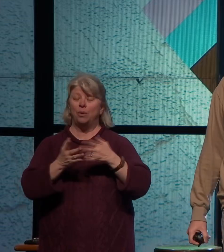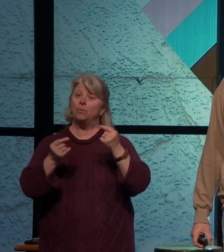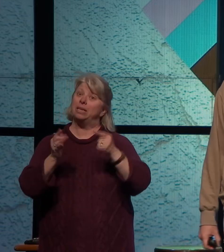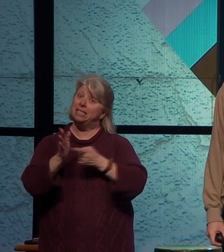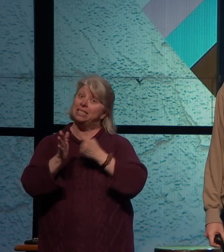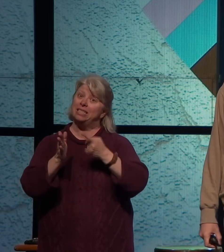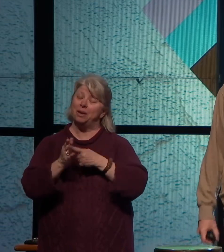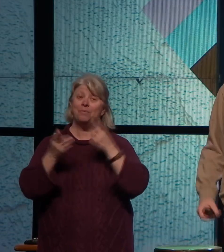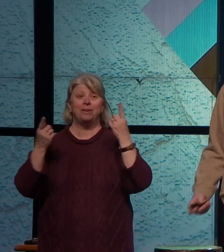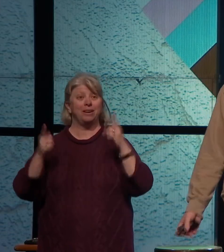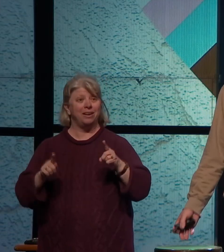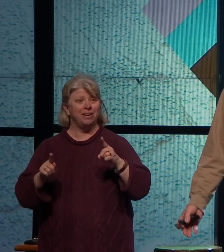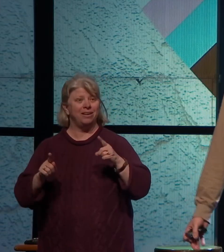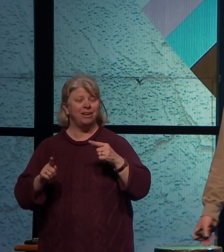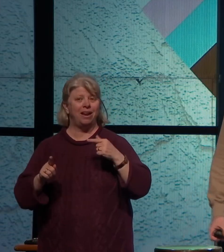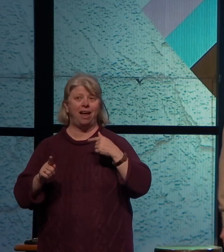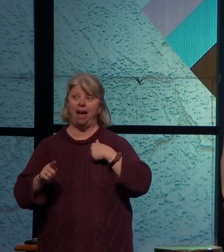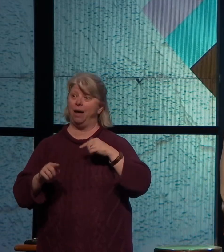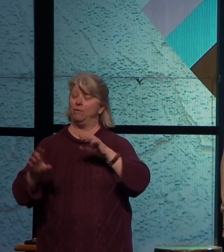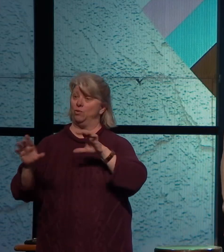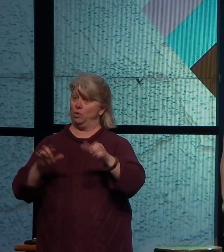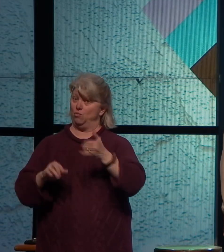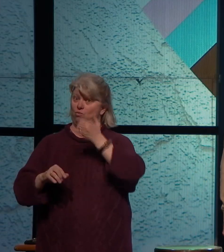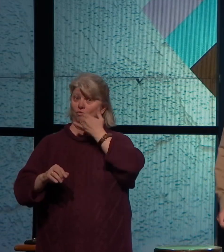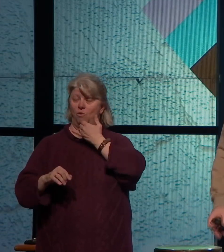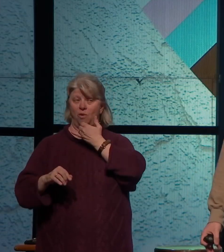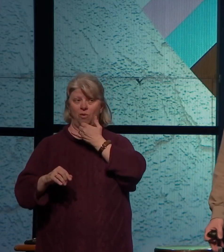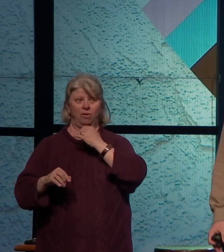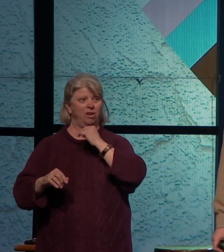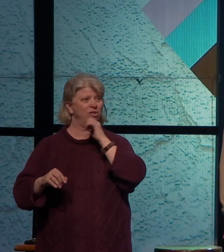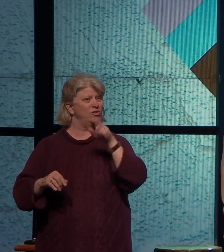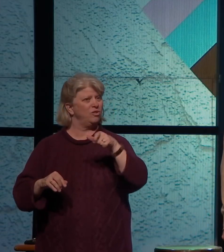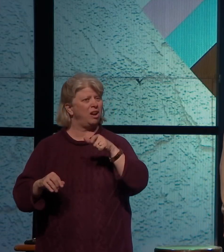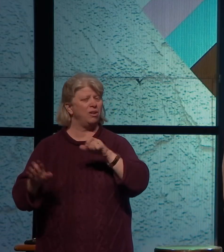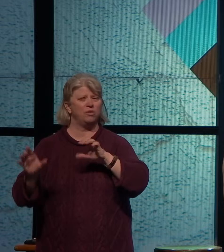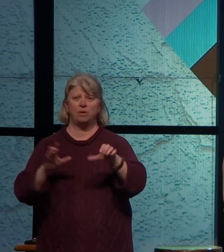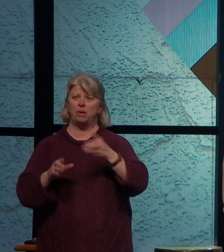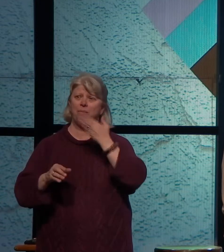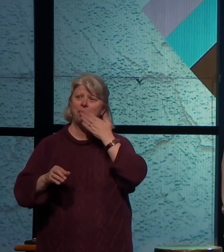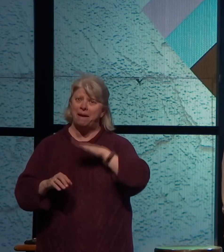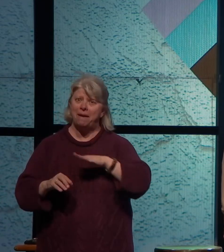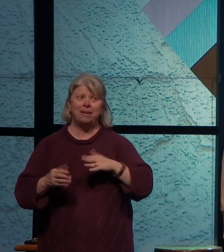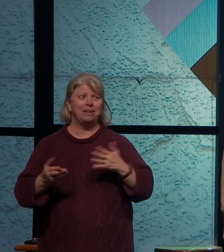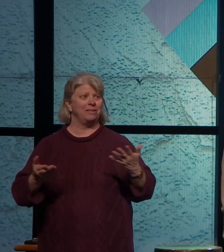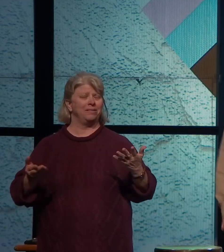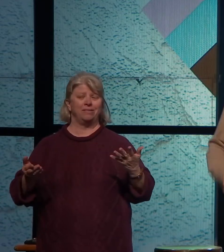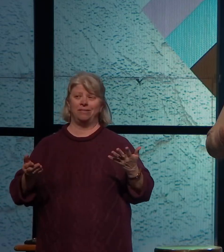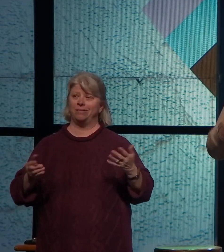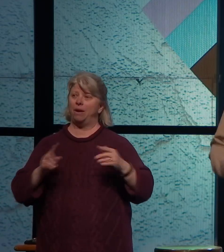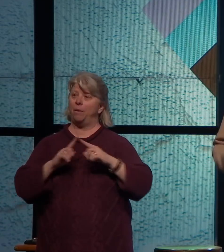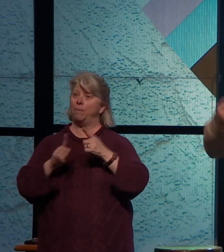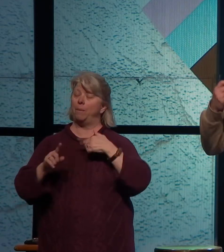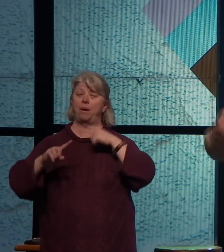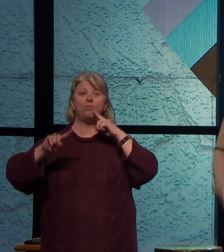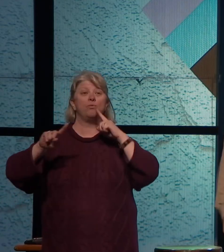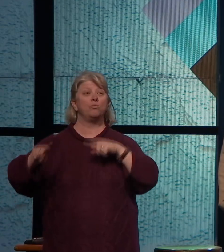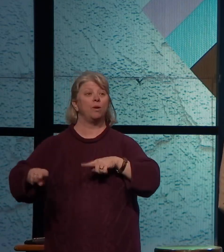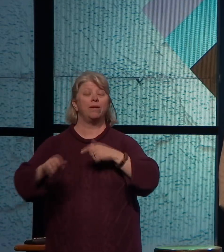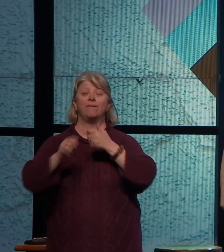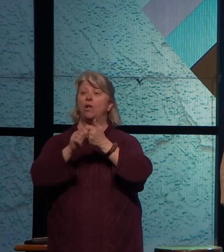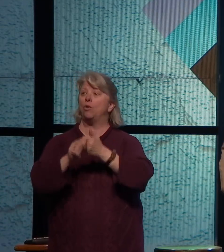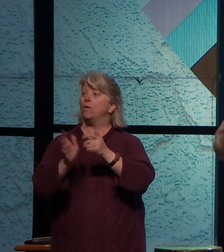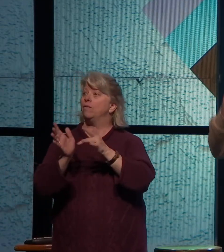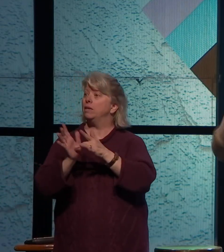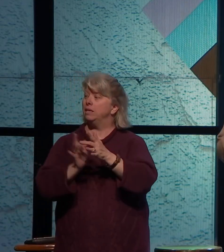to be times where I am mistreated. I don't deserve to be treated that way. But my response as a follower